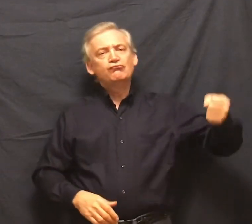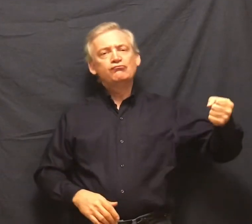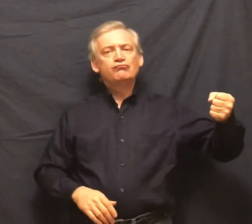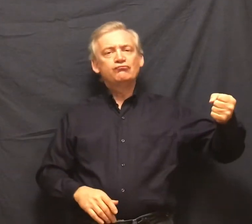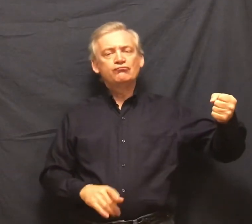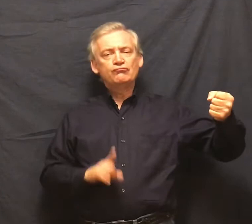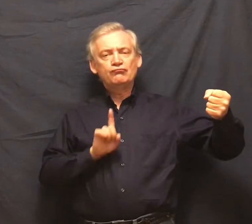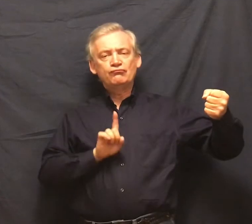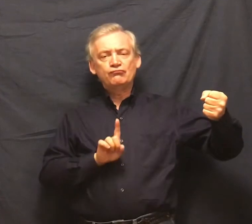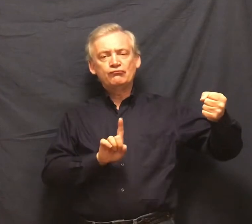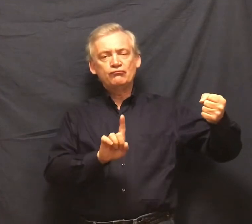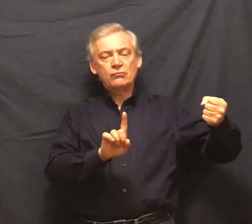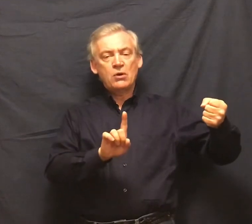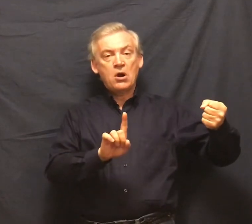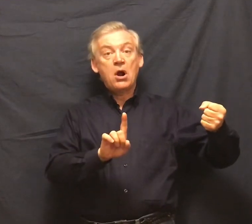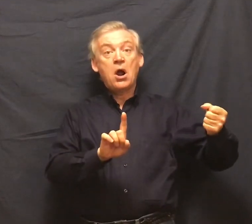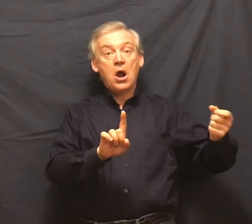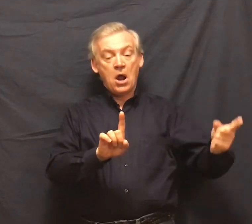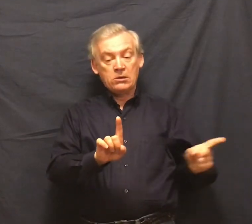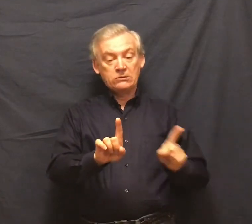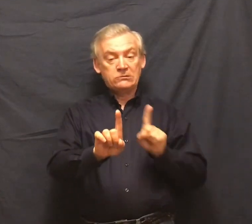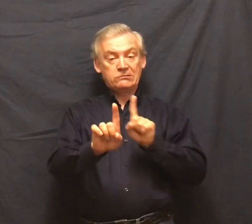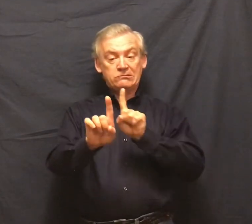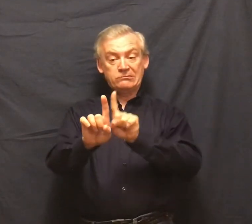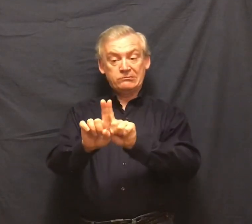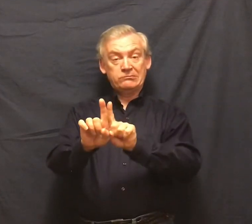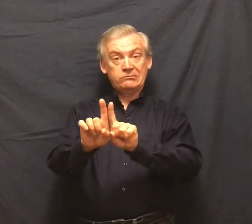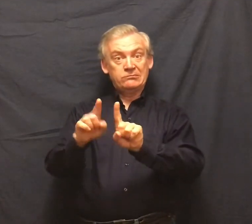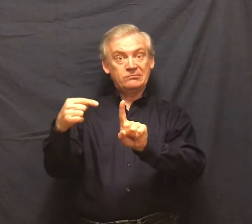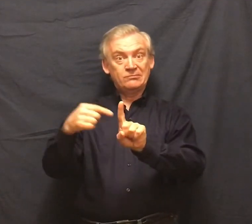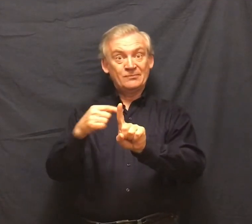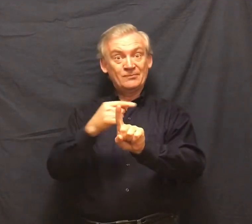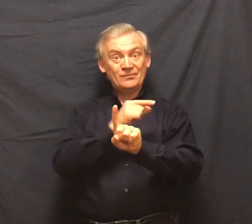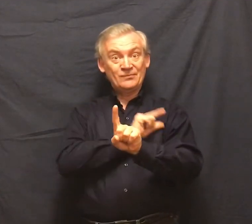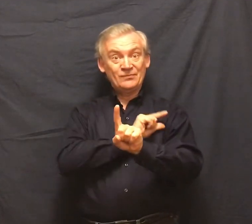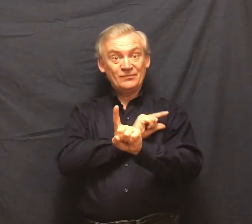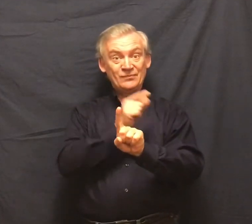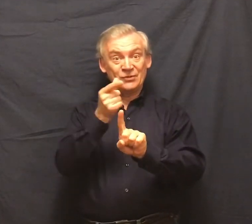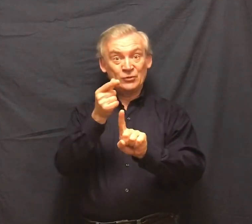Behind him came George, and behind George, Lenny.